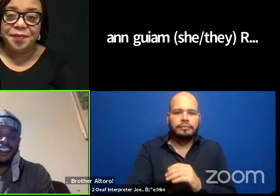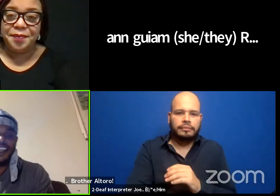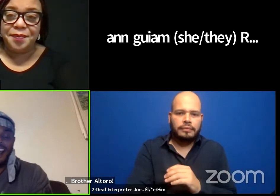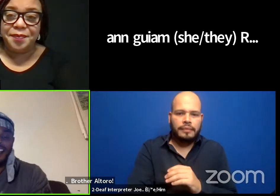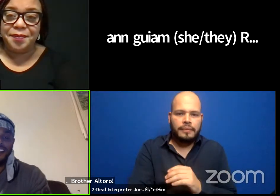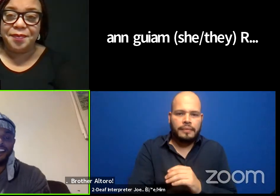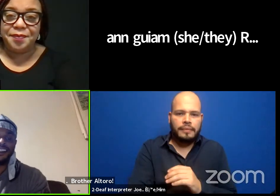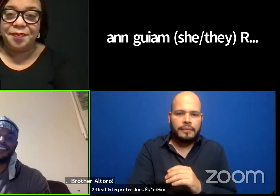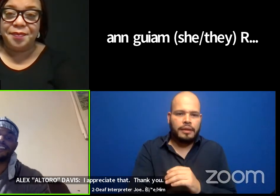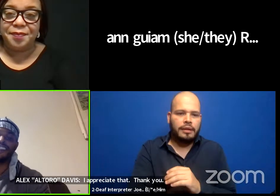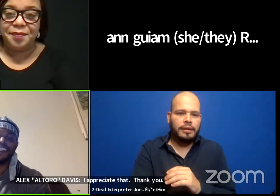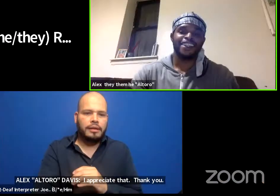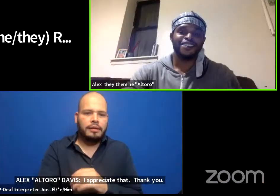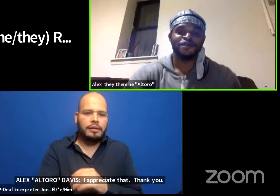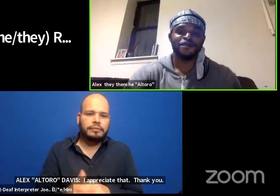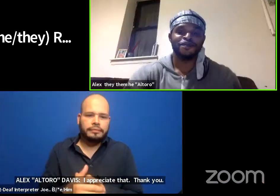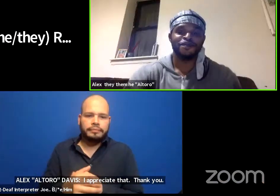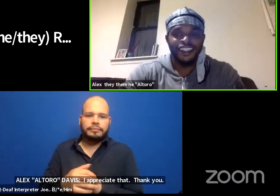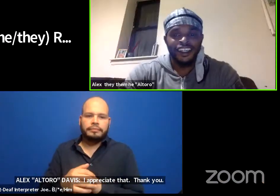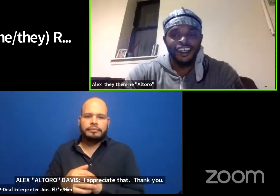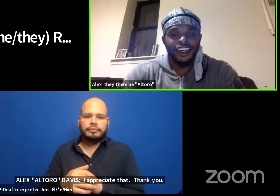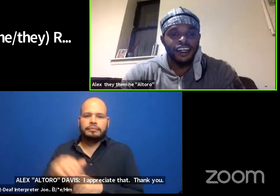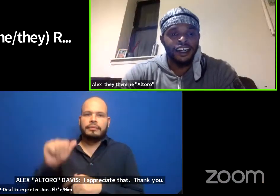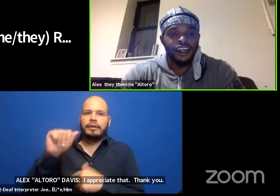Hey, Alex here again.